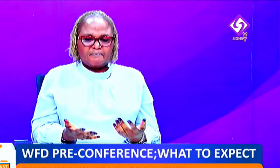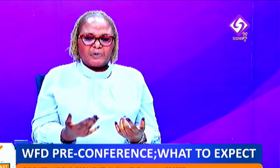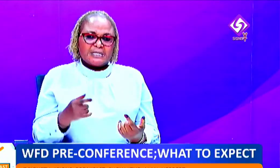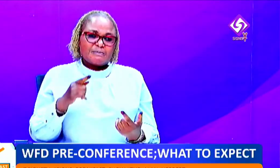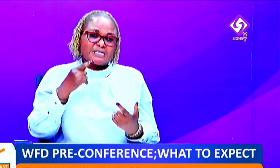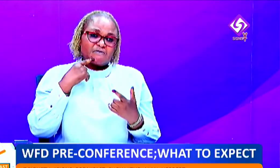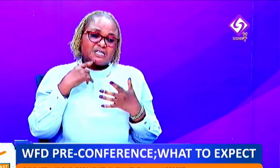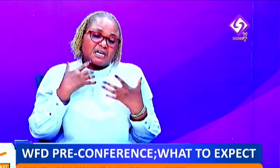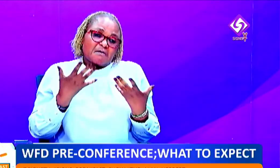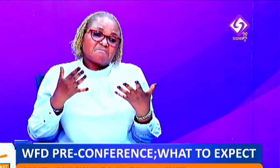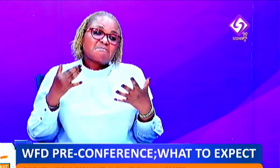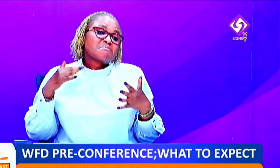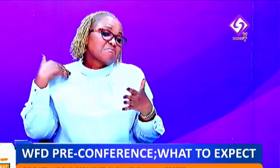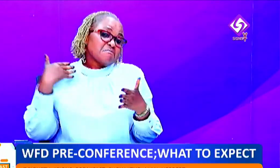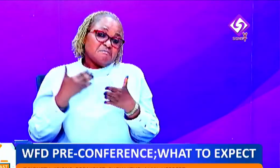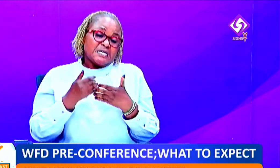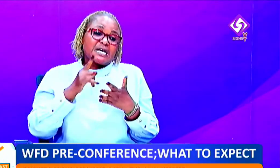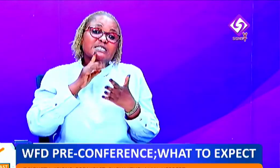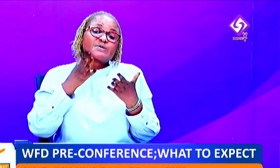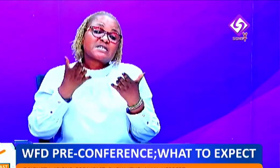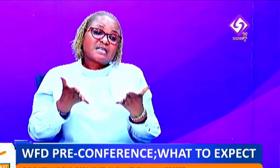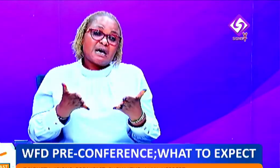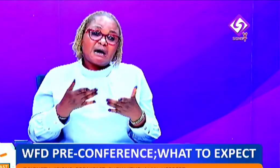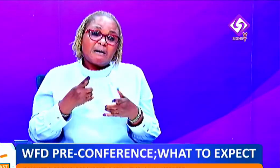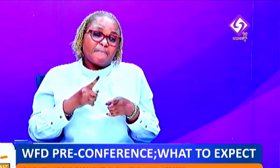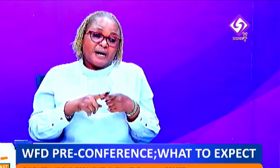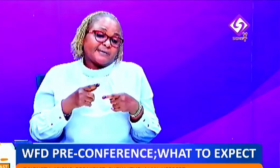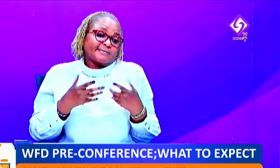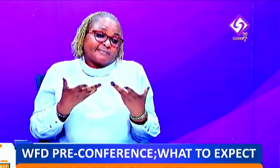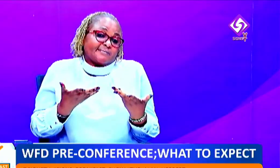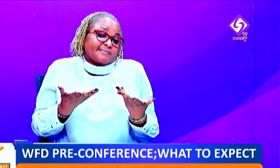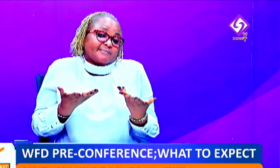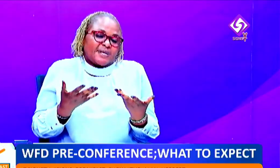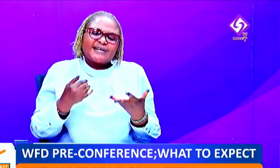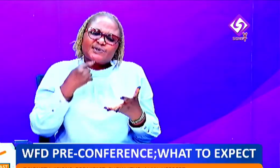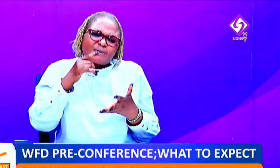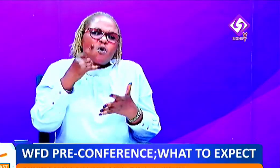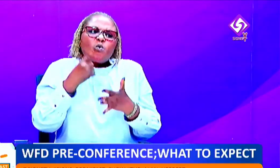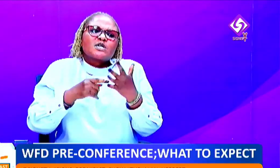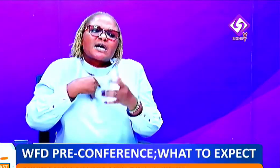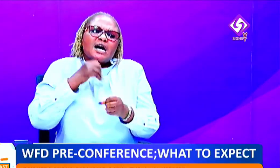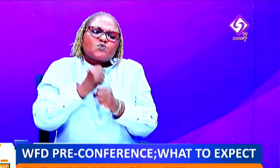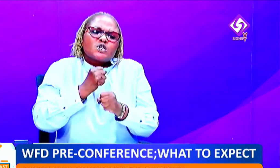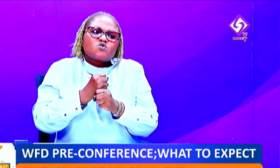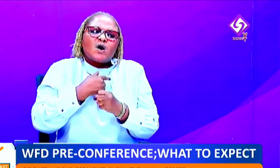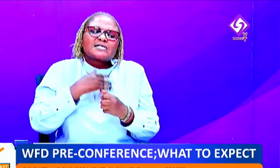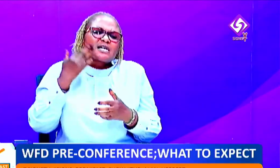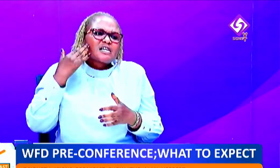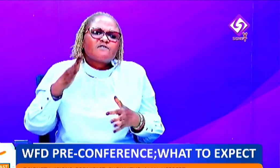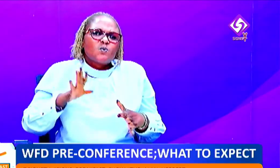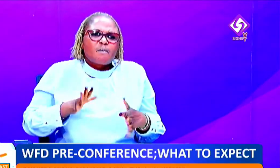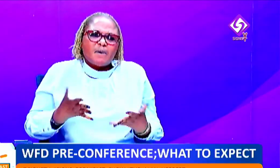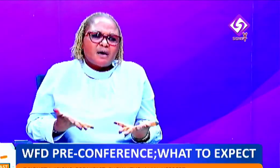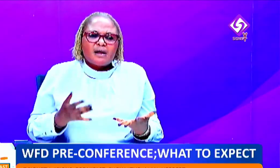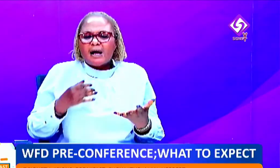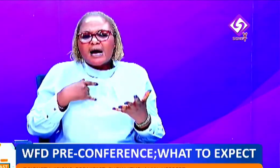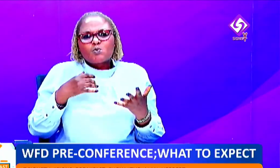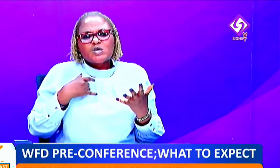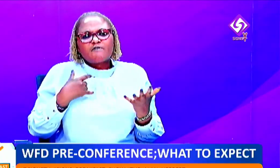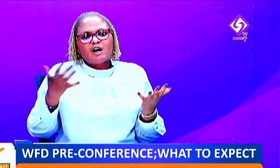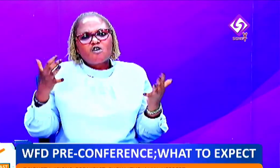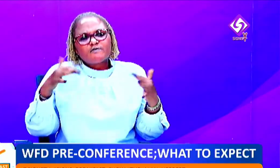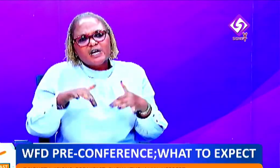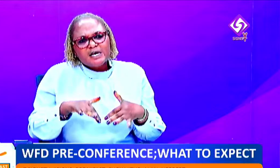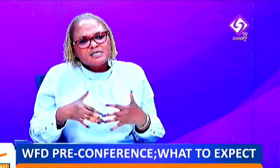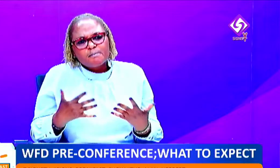leadership. It was wanting. So I asked those who have been participating in the WFD Congresses and their conferences, I asked them,